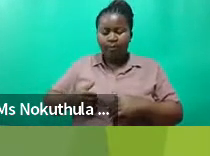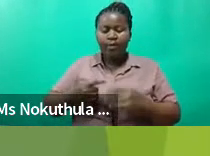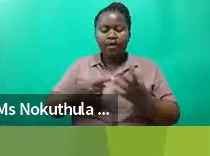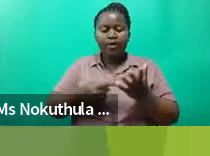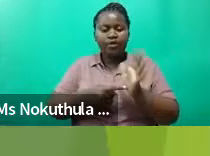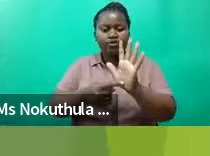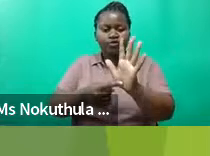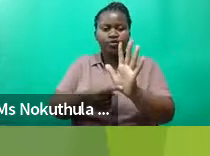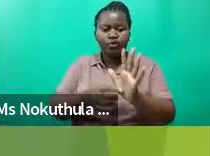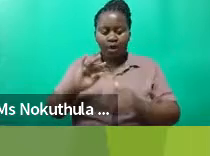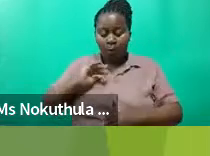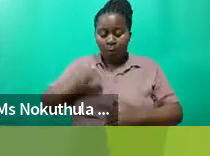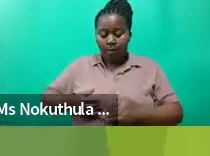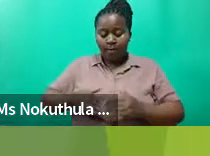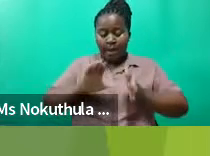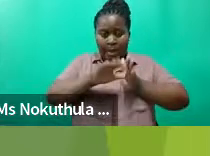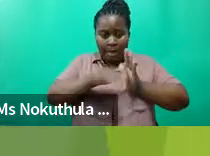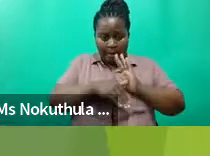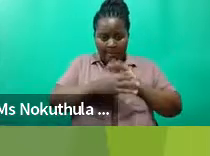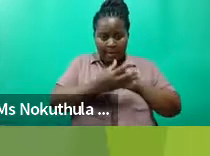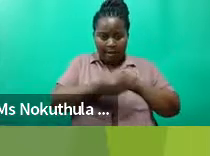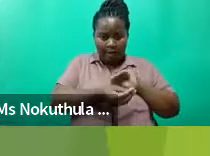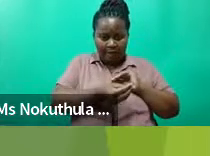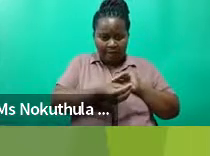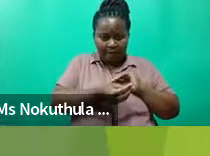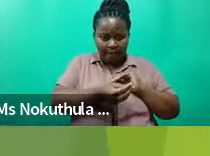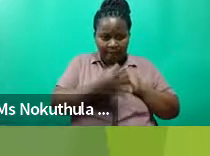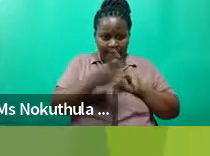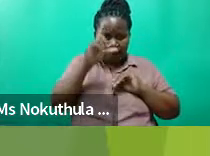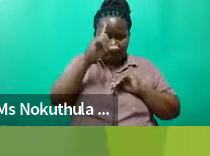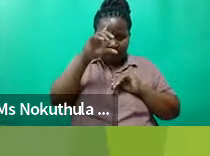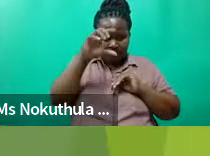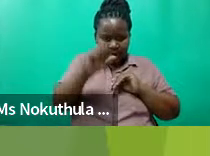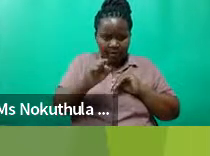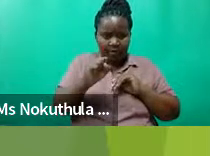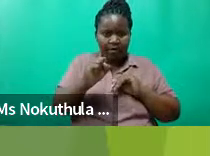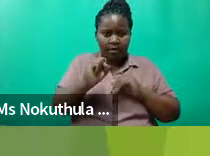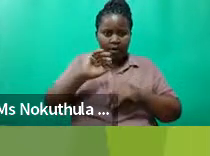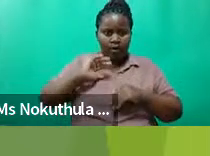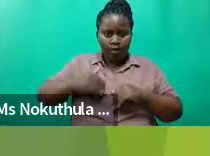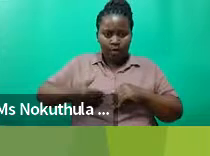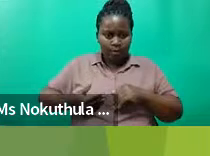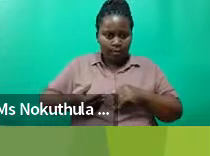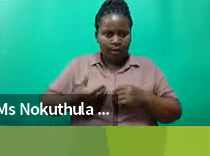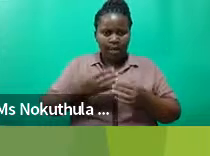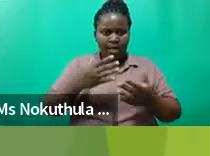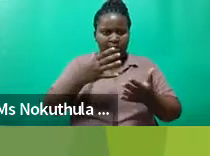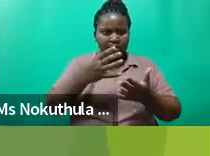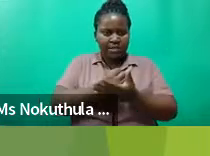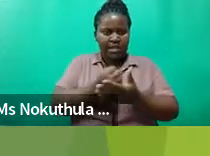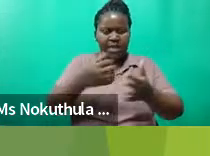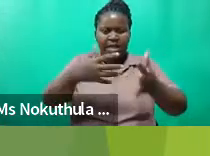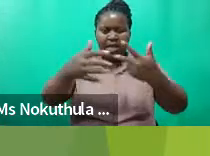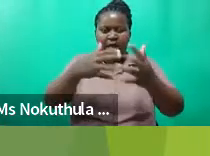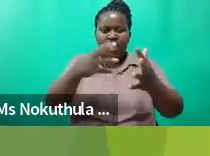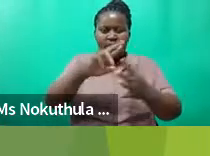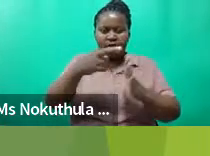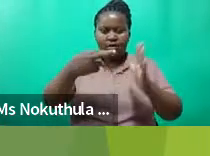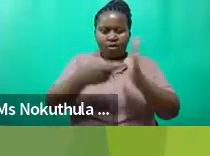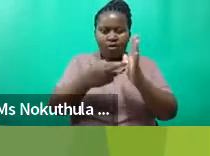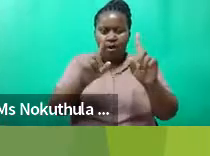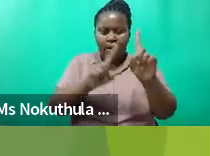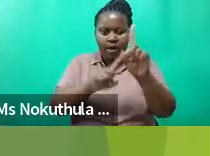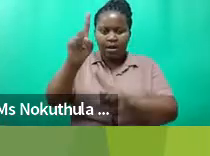women living with disabilities believe that women are capable of taking up any role and still succeed to play the role of